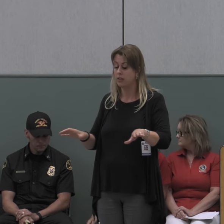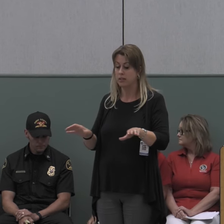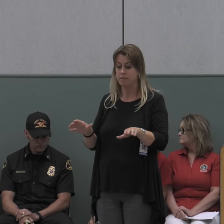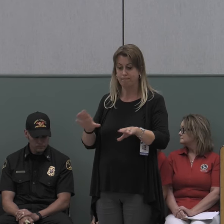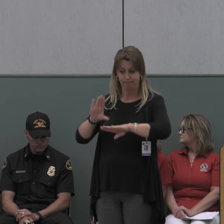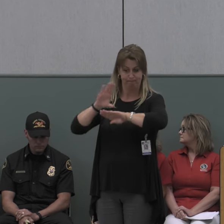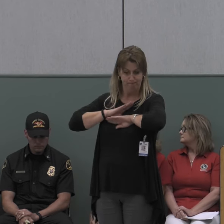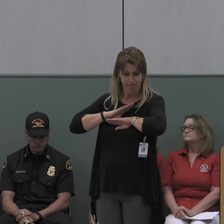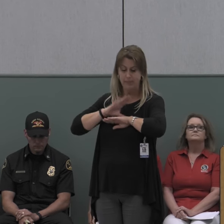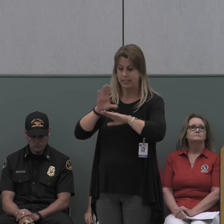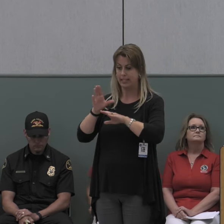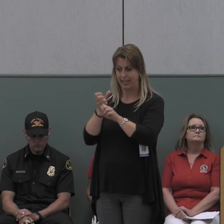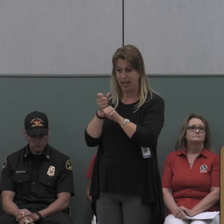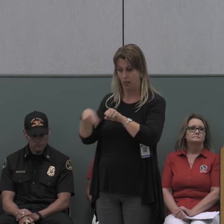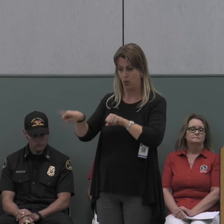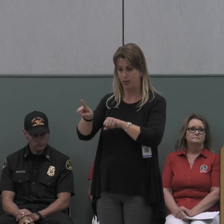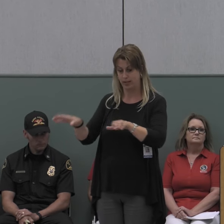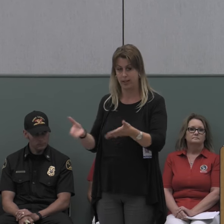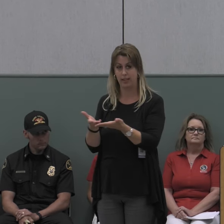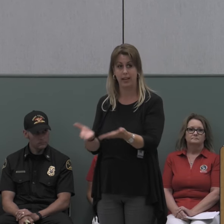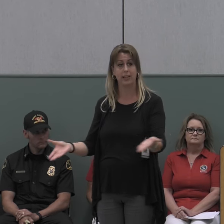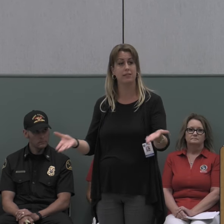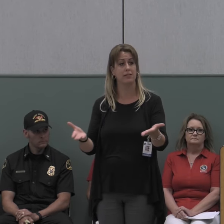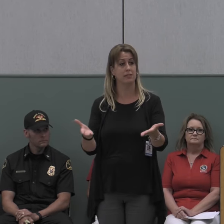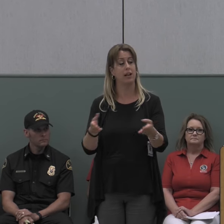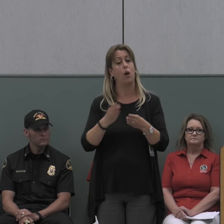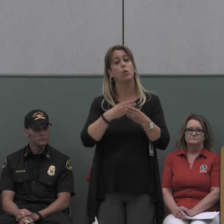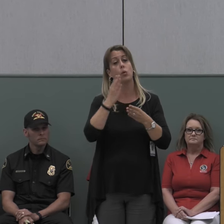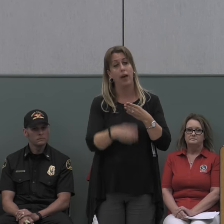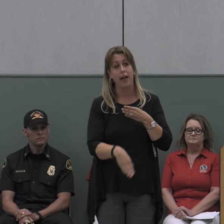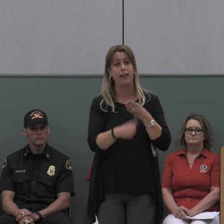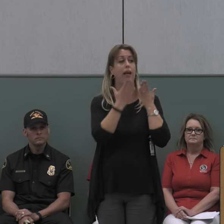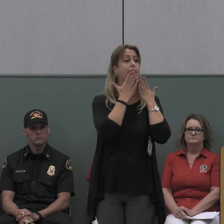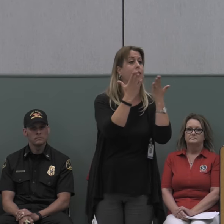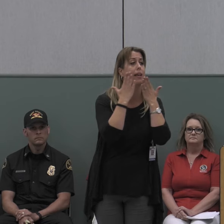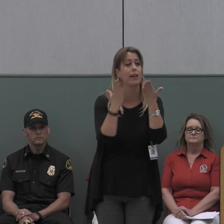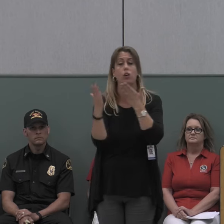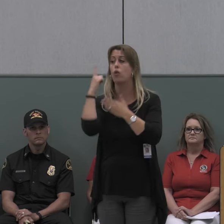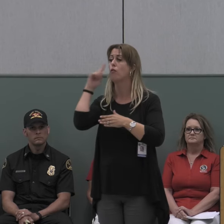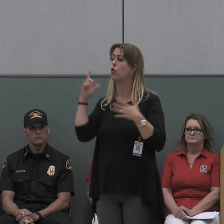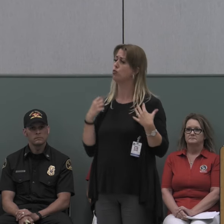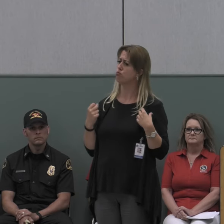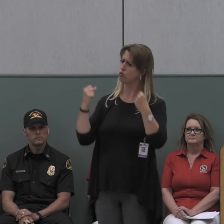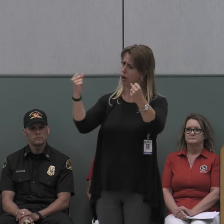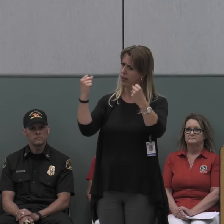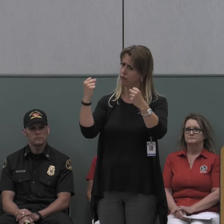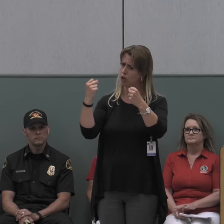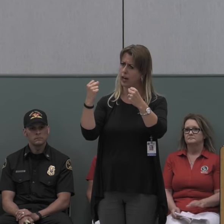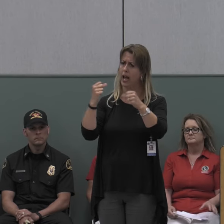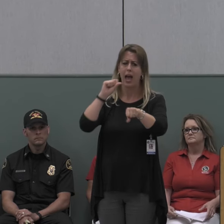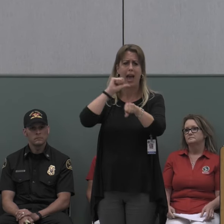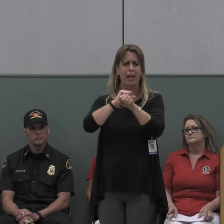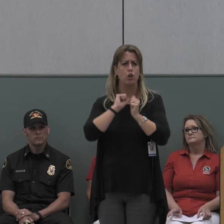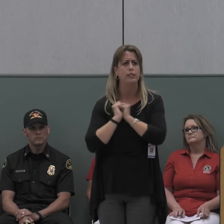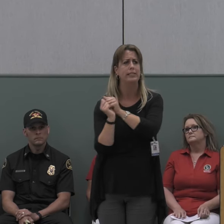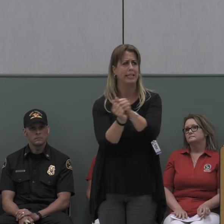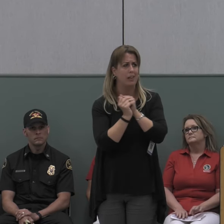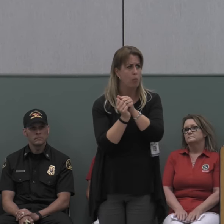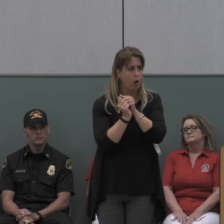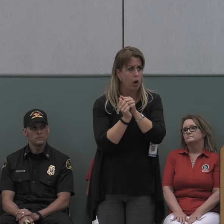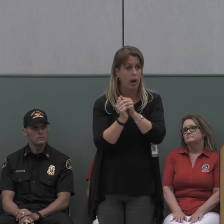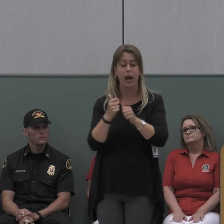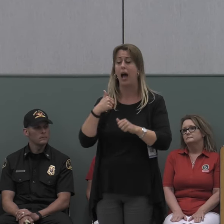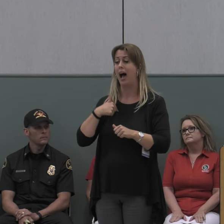I just want to end by thanking all of you for your bravery and for your teamwork. I spent the better part of the day yesterday in